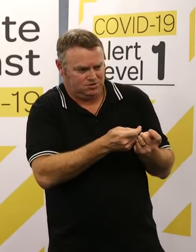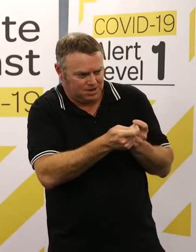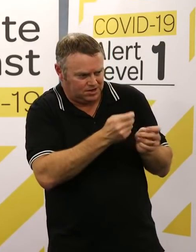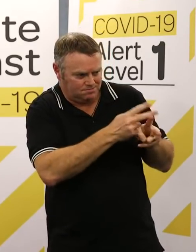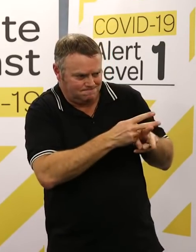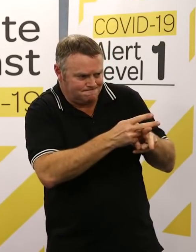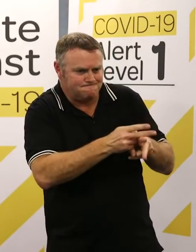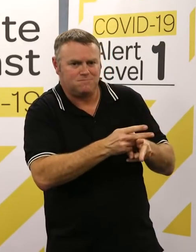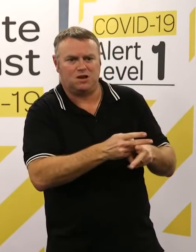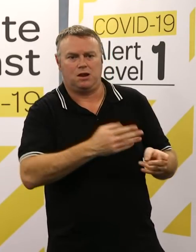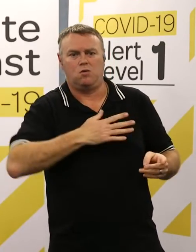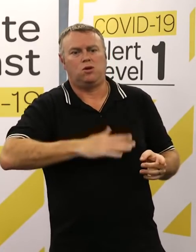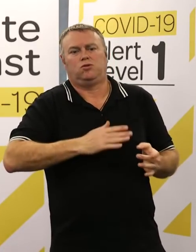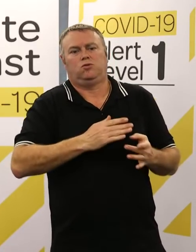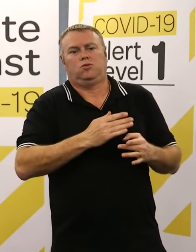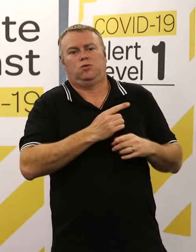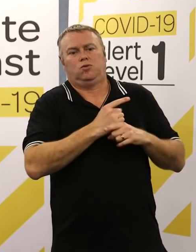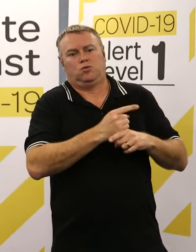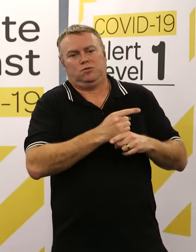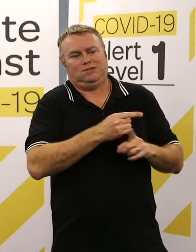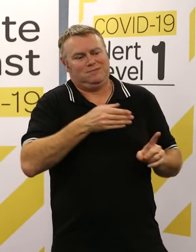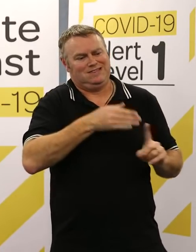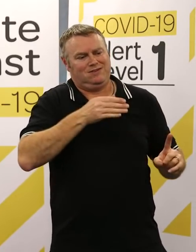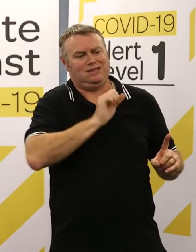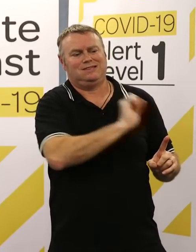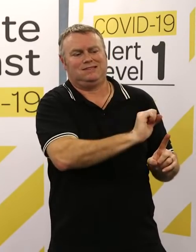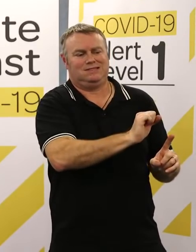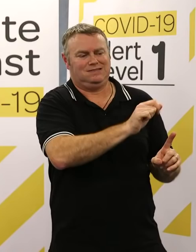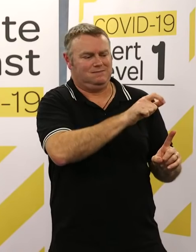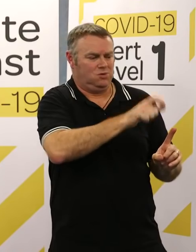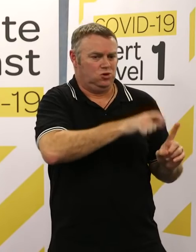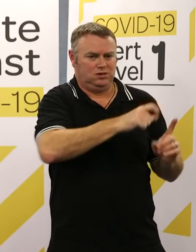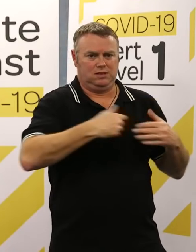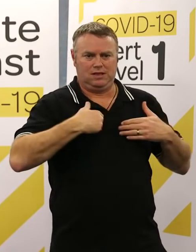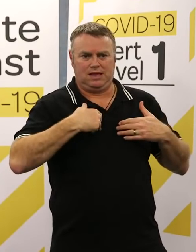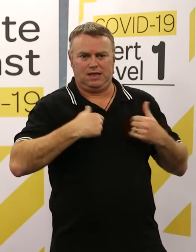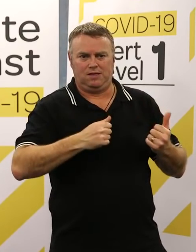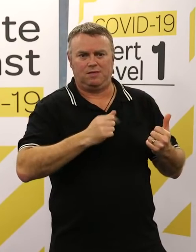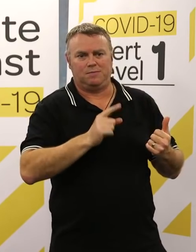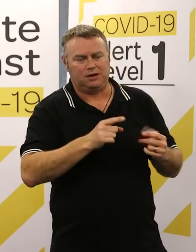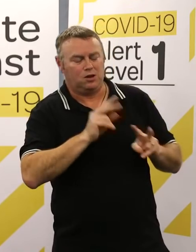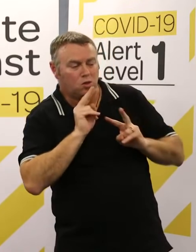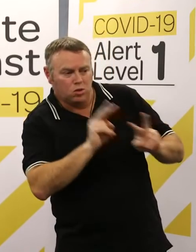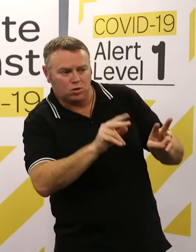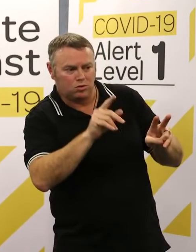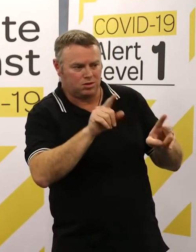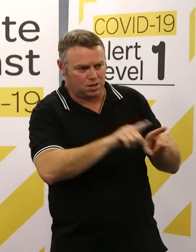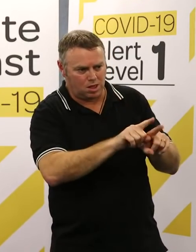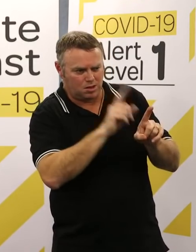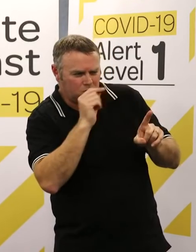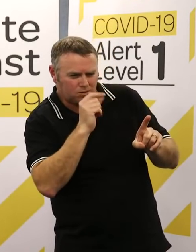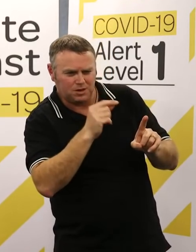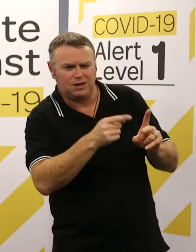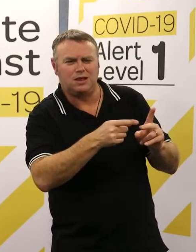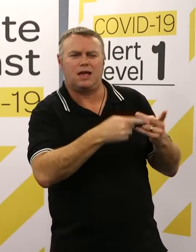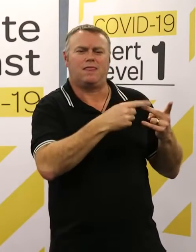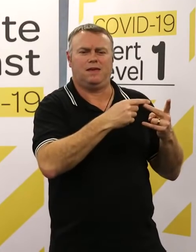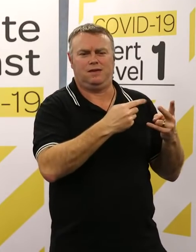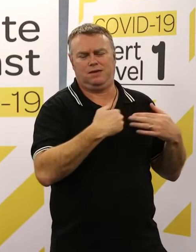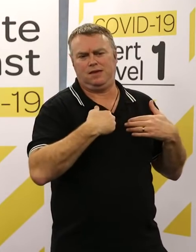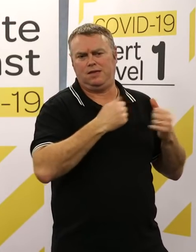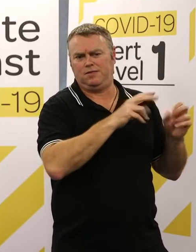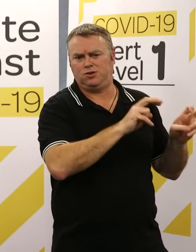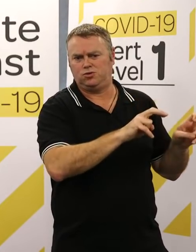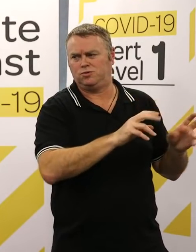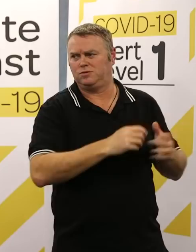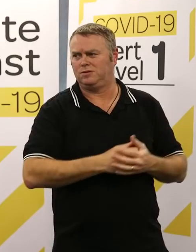be wanting to talk about his personal medical condition here in a public forum. Final question? Any updates on compassionate exemptions and when that will